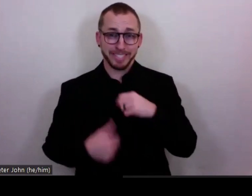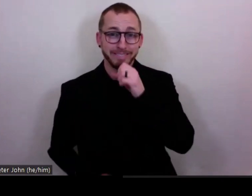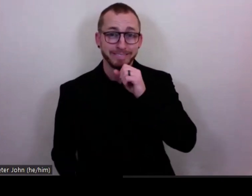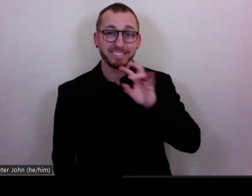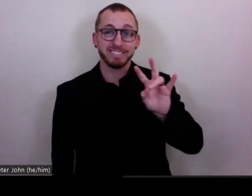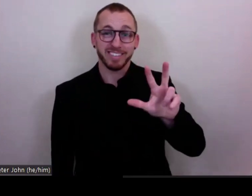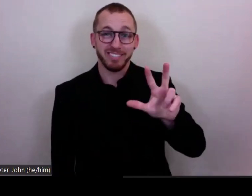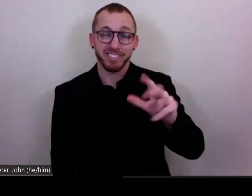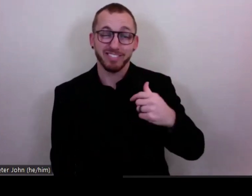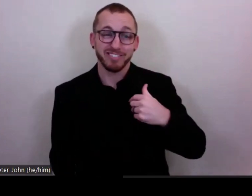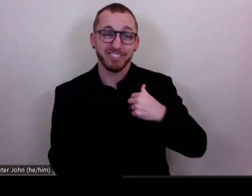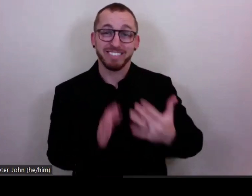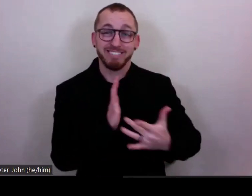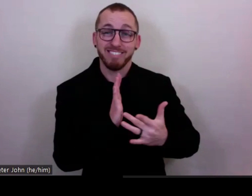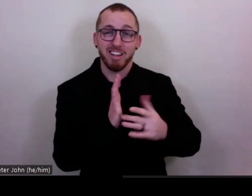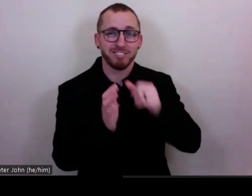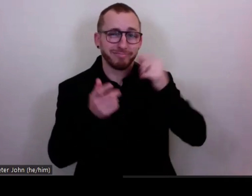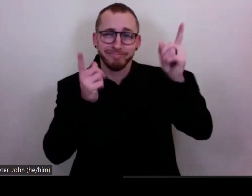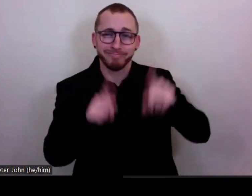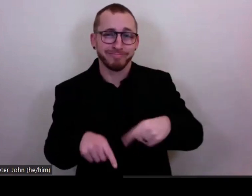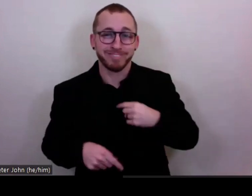my friend. Sorry about that.